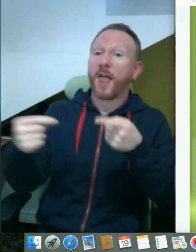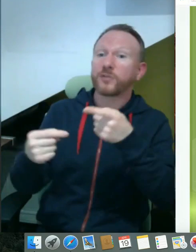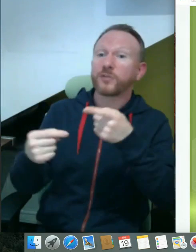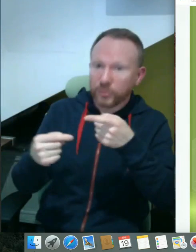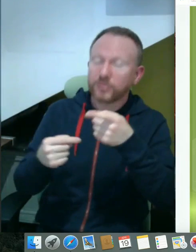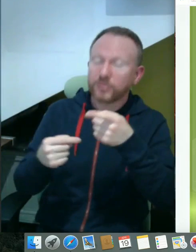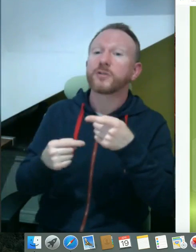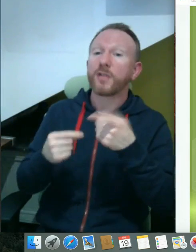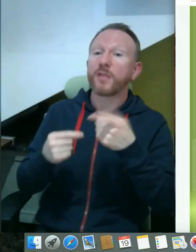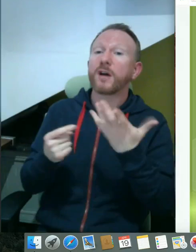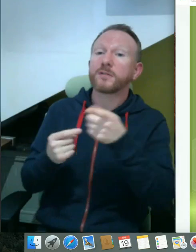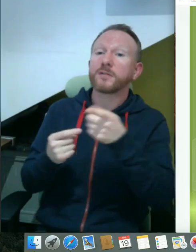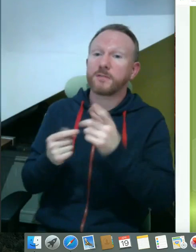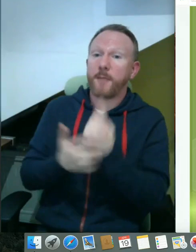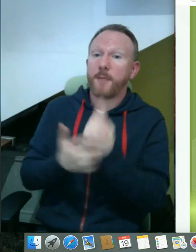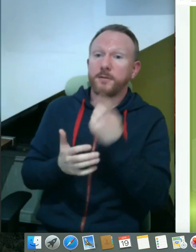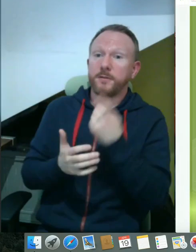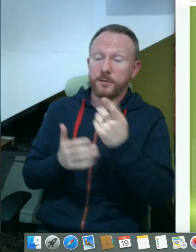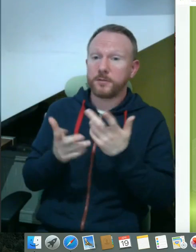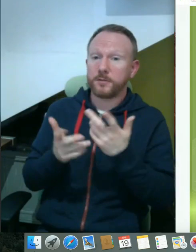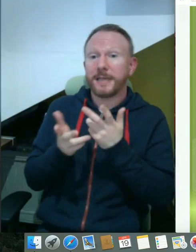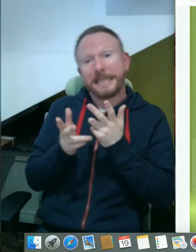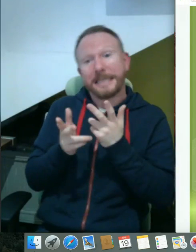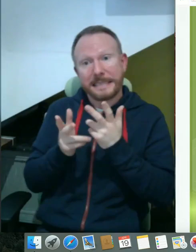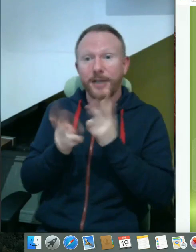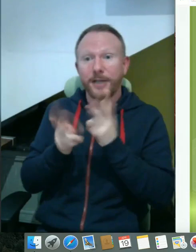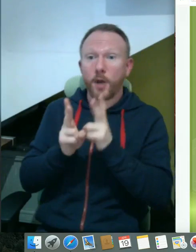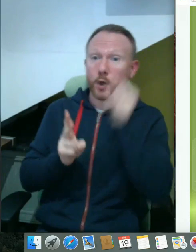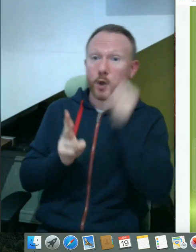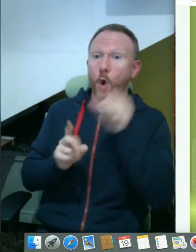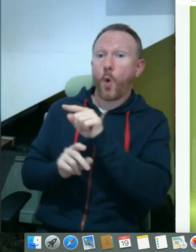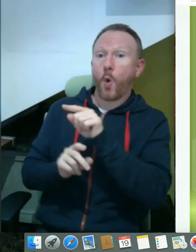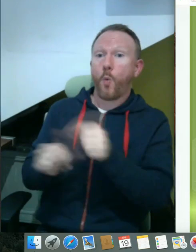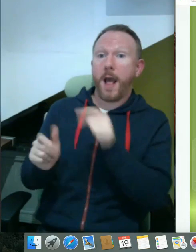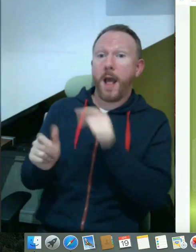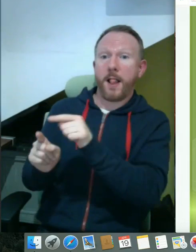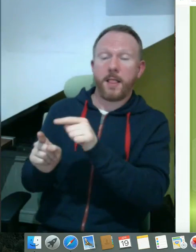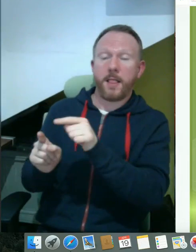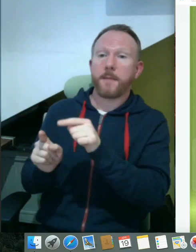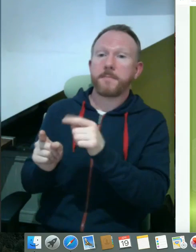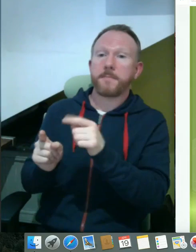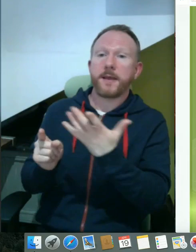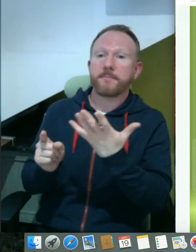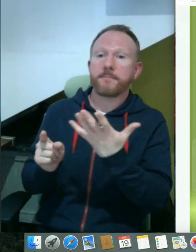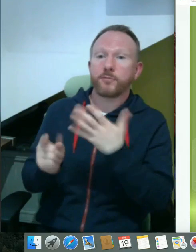upheld. So we certainly need to be mindful of those situations.